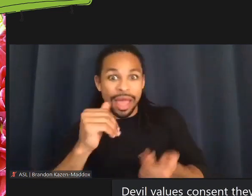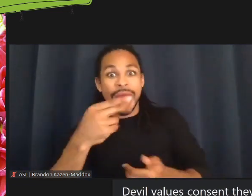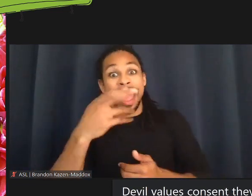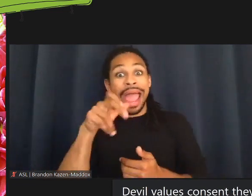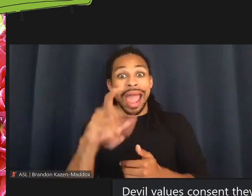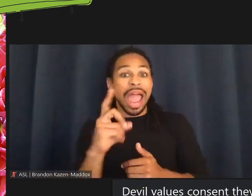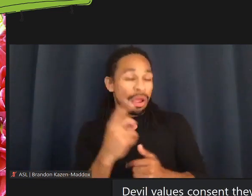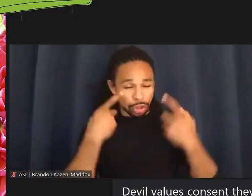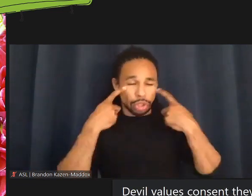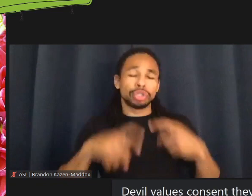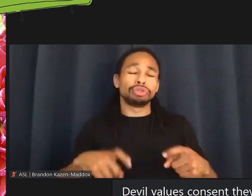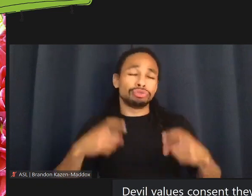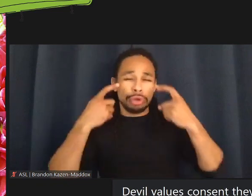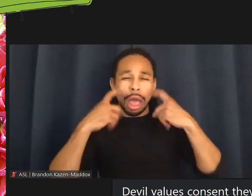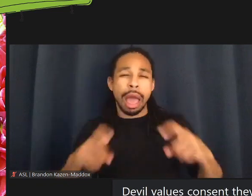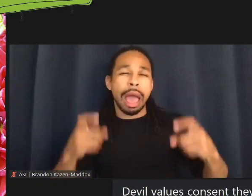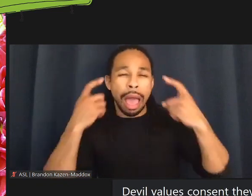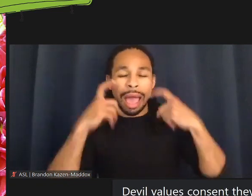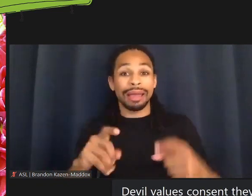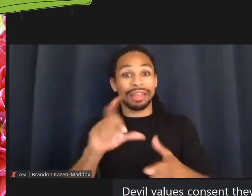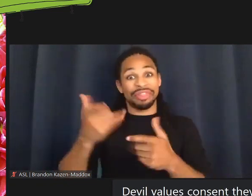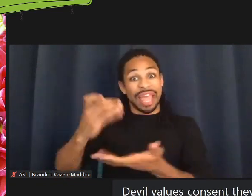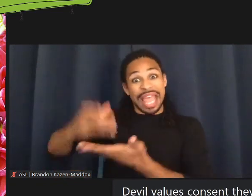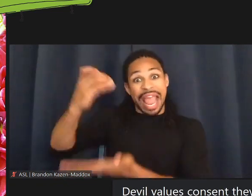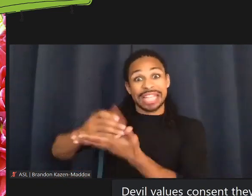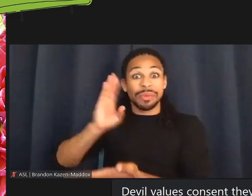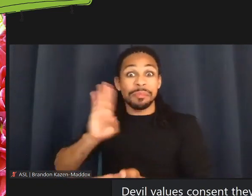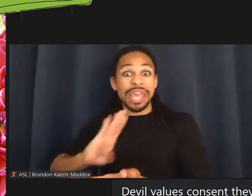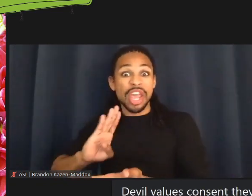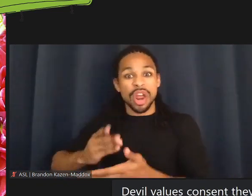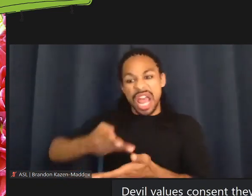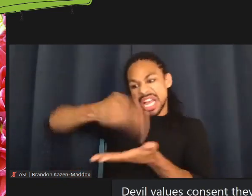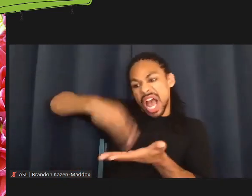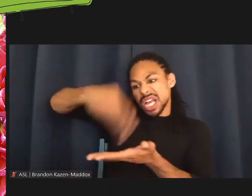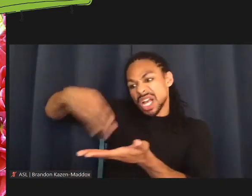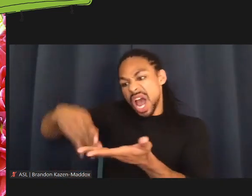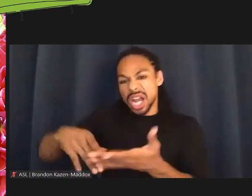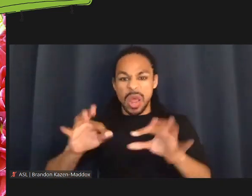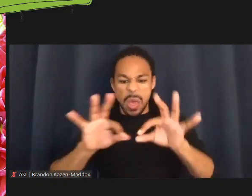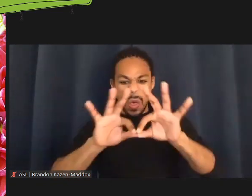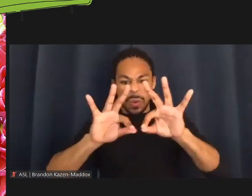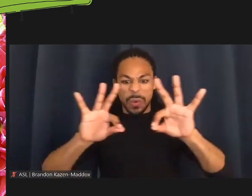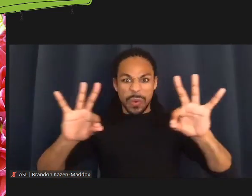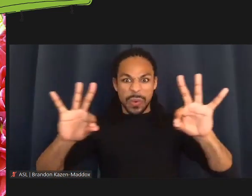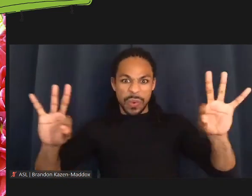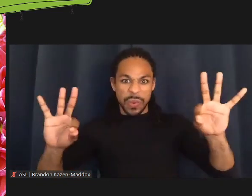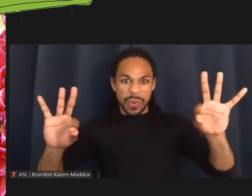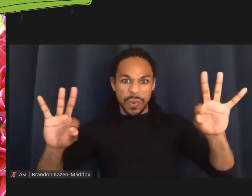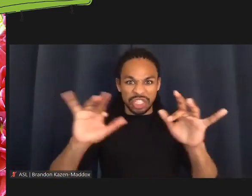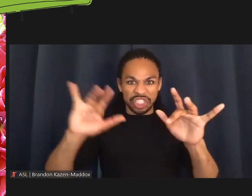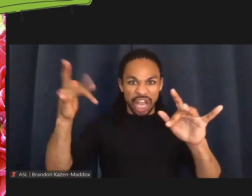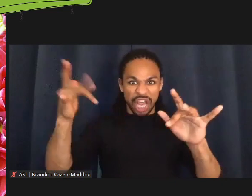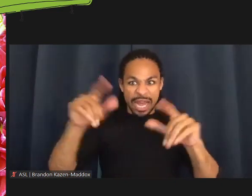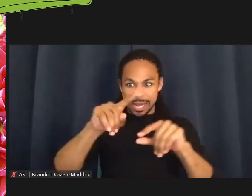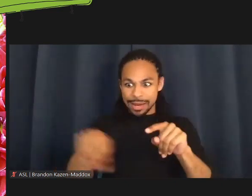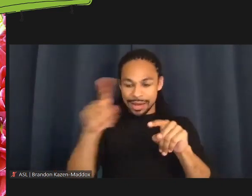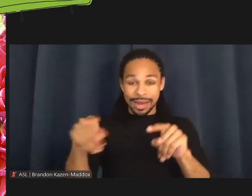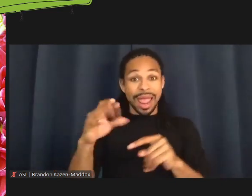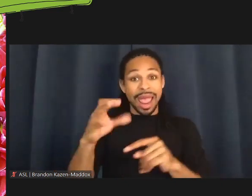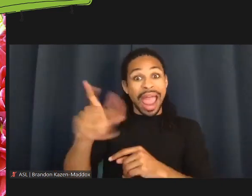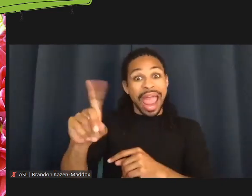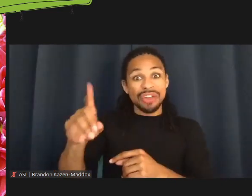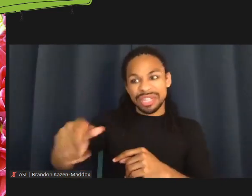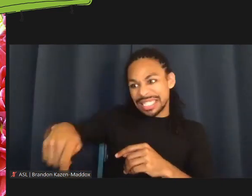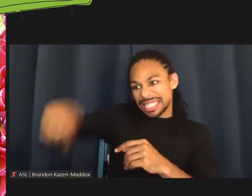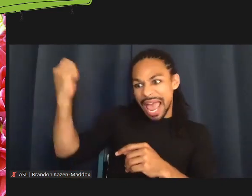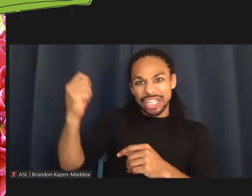cans of O'Doul's into piles of glistering gold coins, and we stimulate ourselves with their ridged edges. Harold snatches his box cutter from the